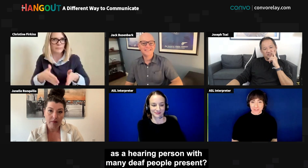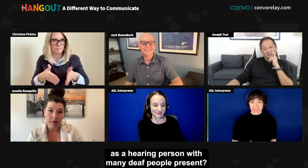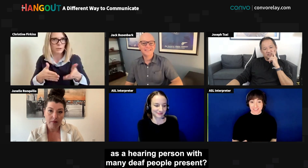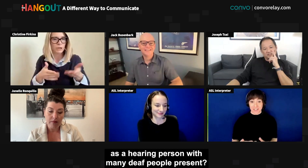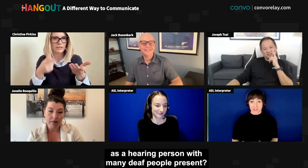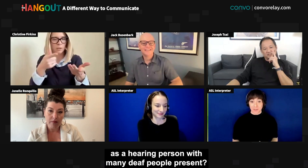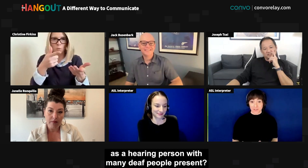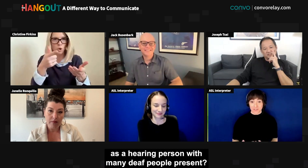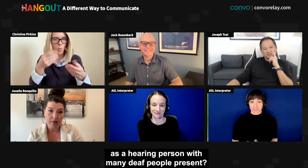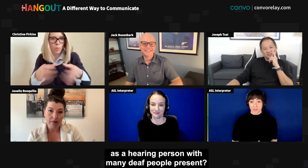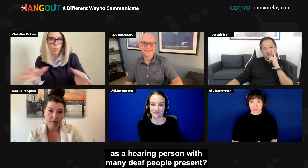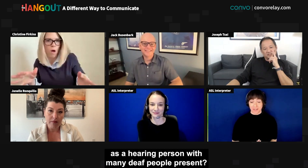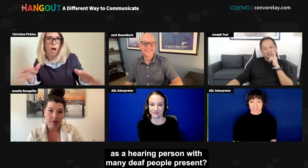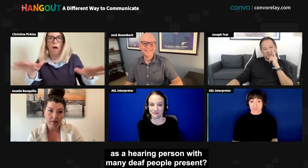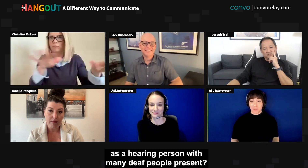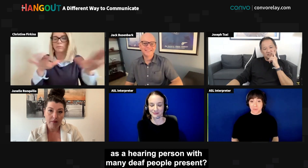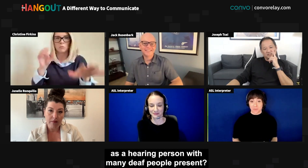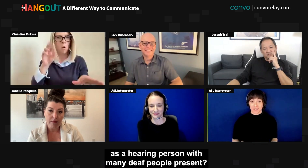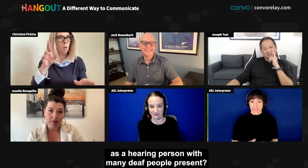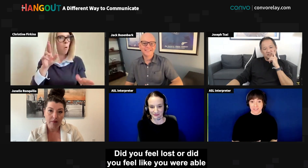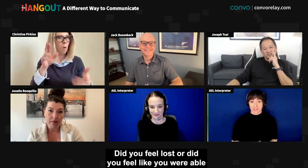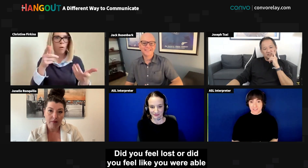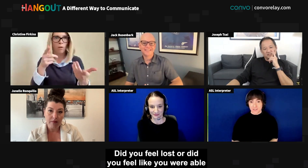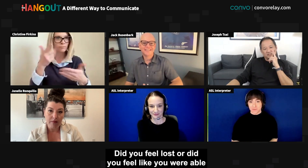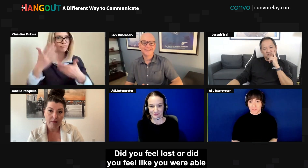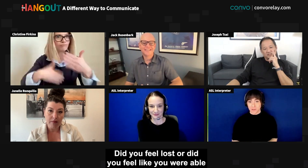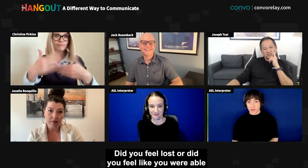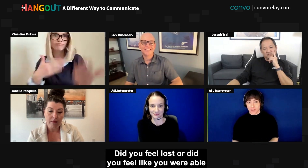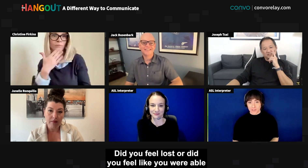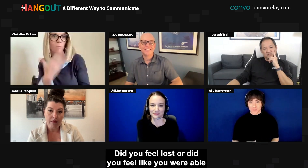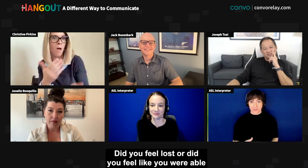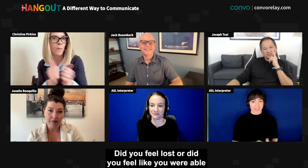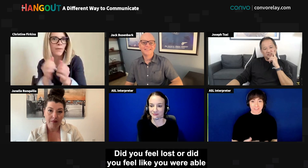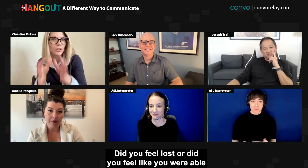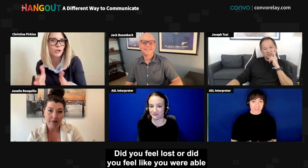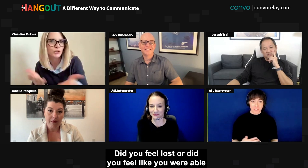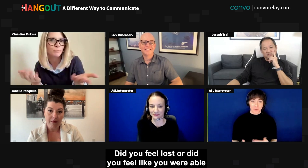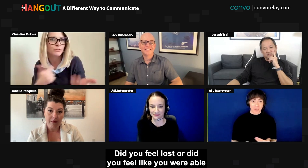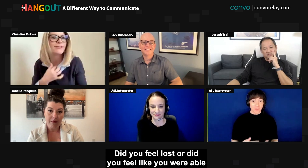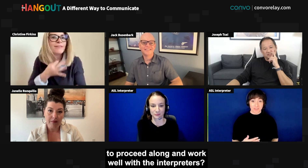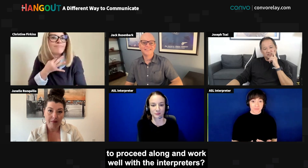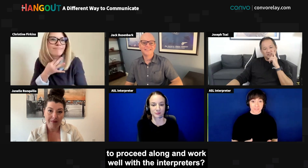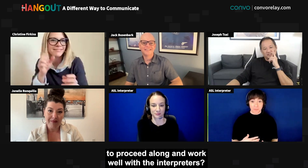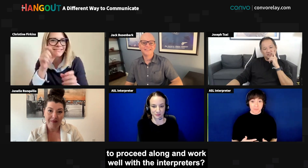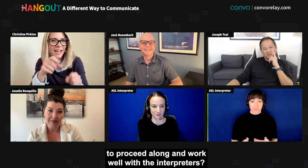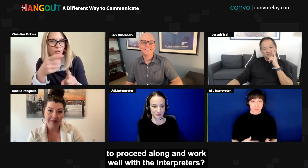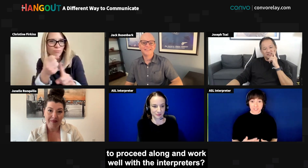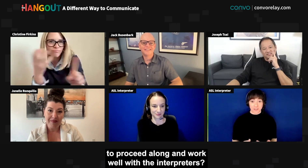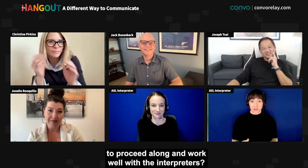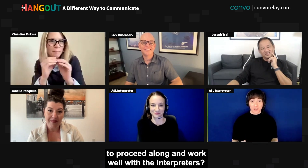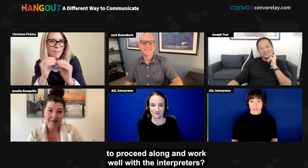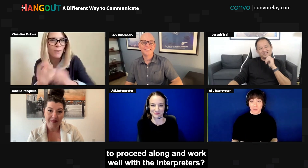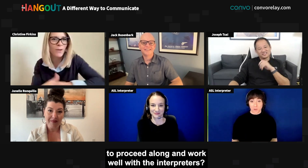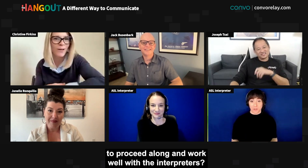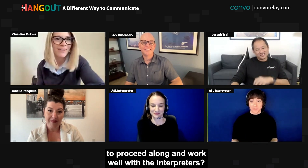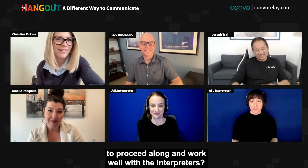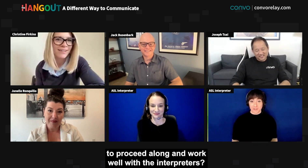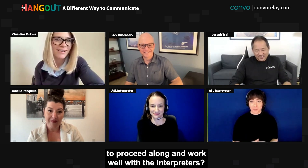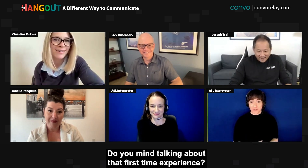as a hearing person with many deaf people present? Did you feel lost, or did you feel like you were able to proceed along and work well with the interpreters?